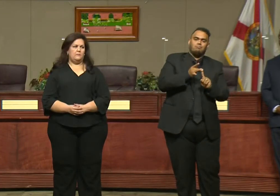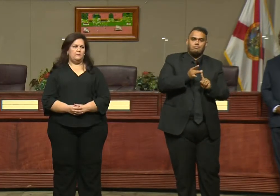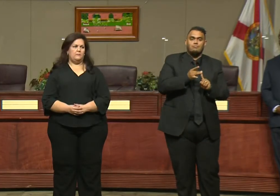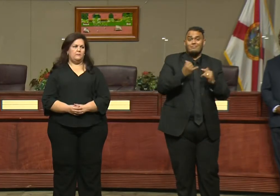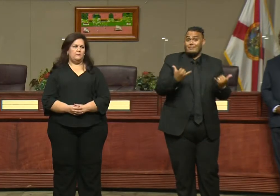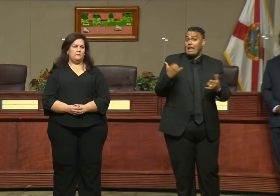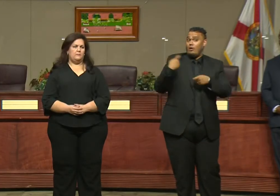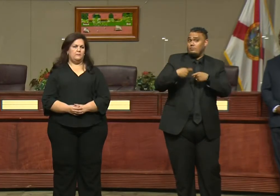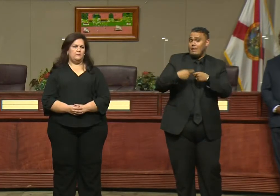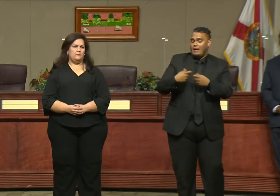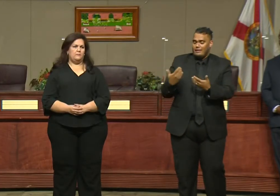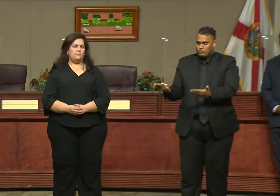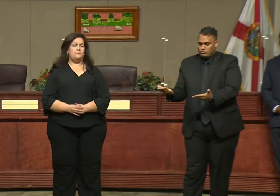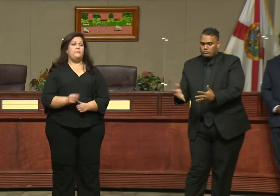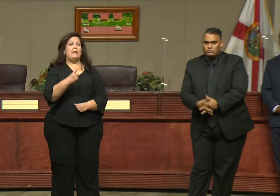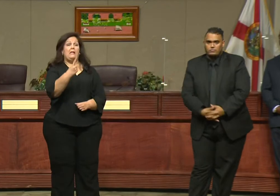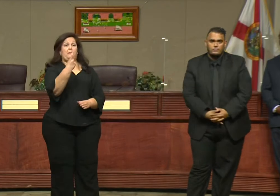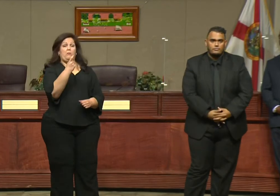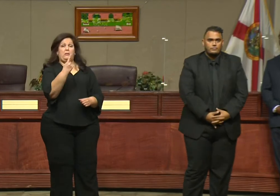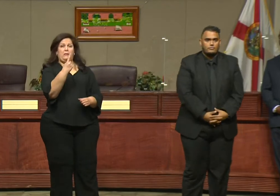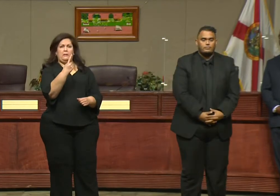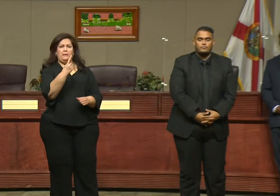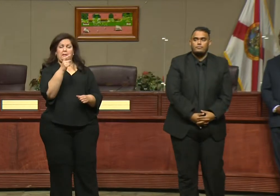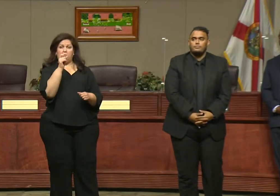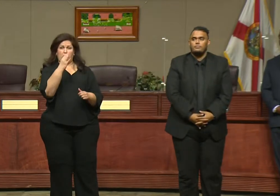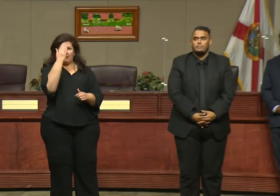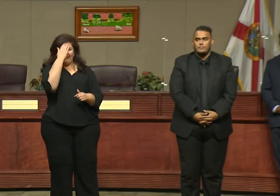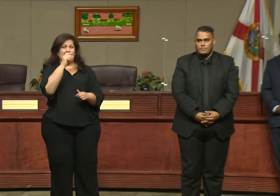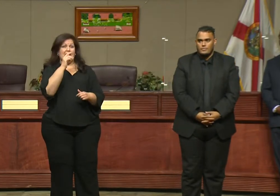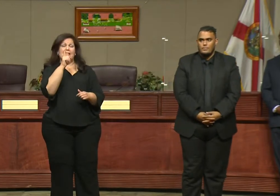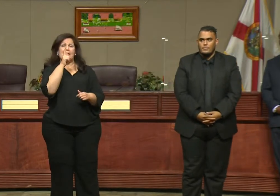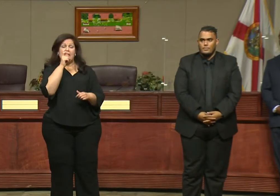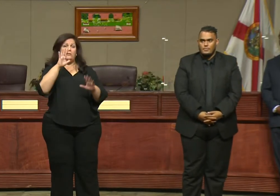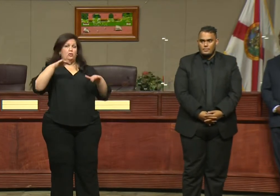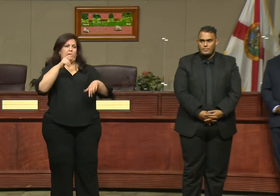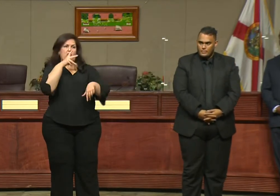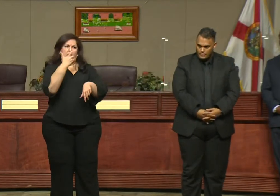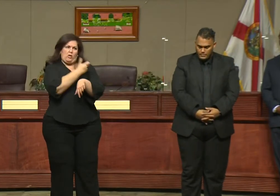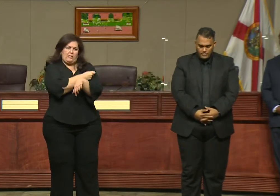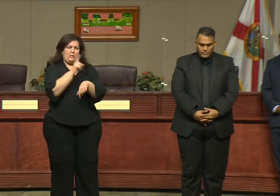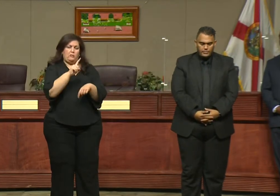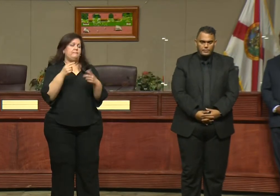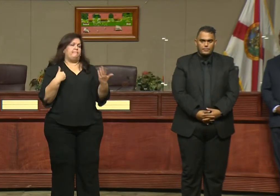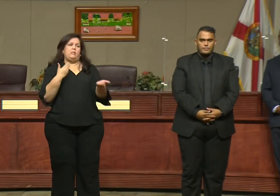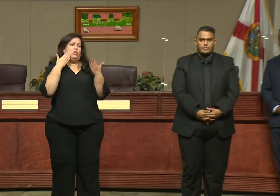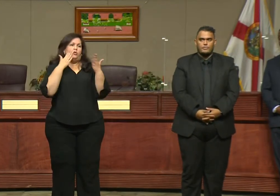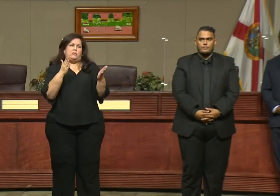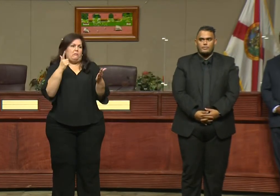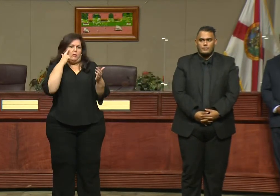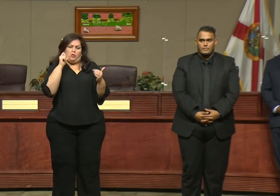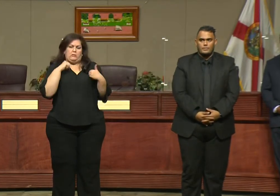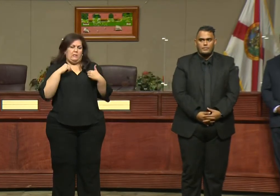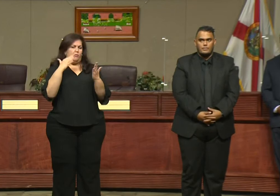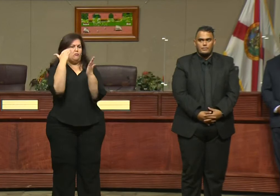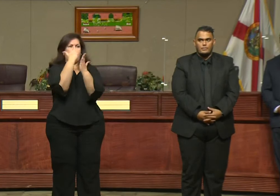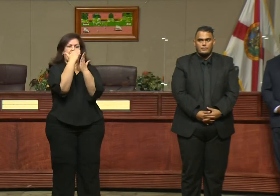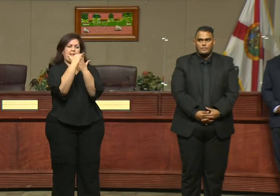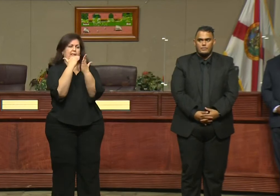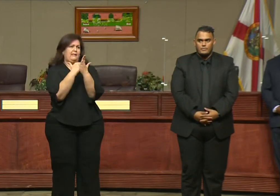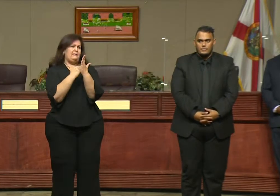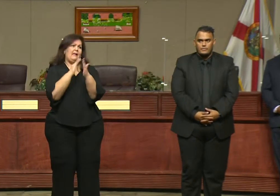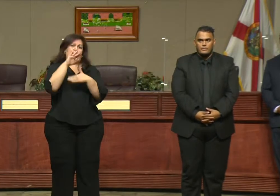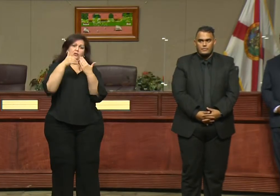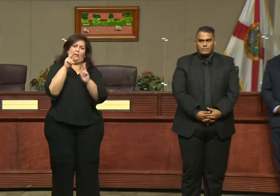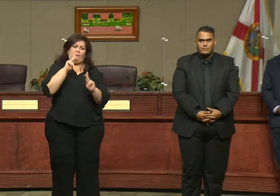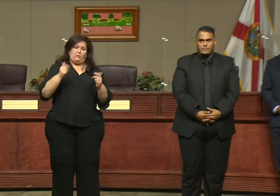fue que si sabíamos quiénes no se habían vacunado y dónde están localizados. No lo sabemos porque no tenemos una lista de todas las